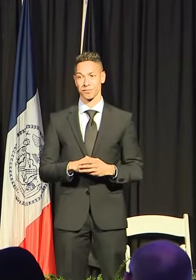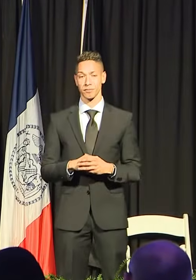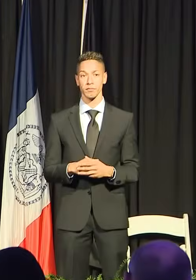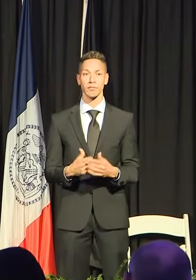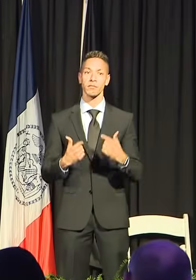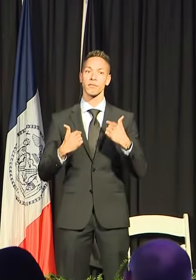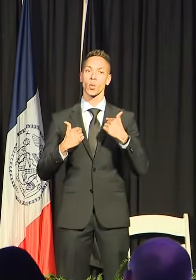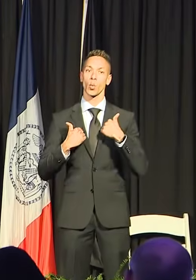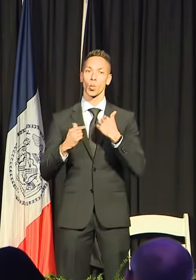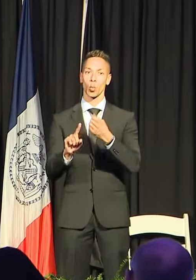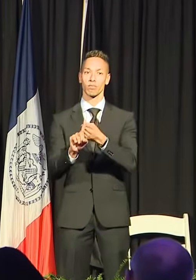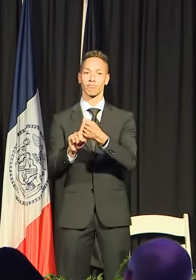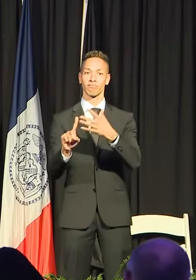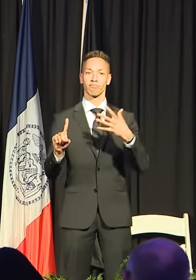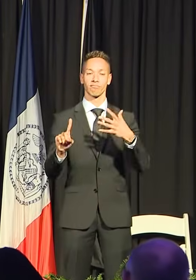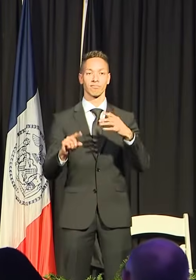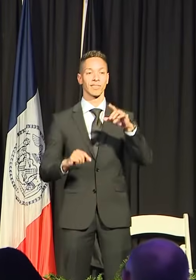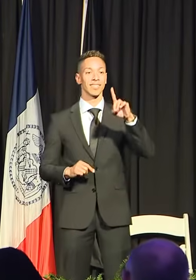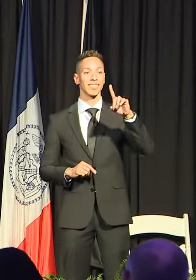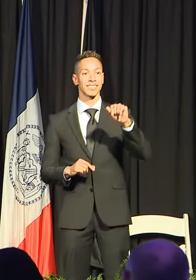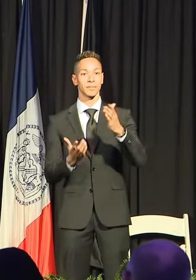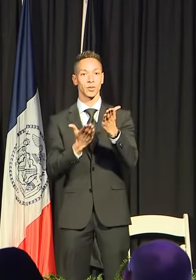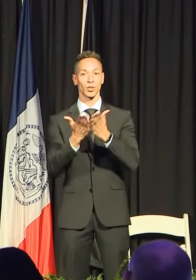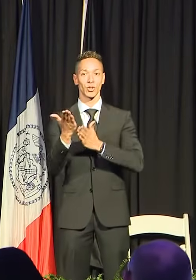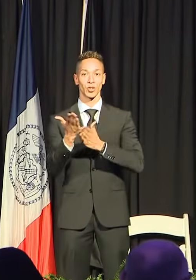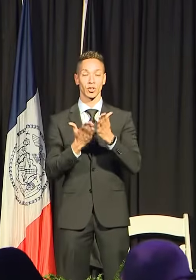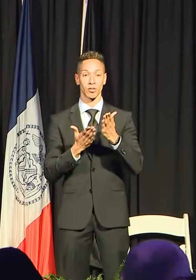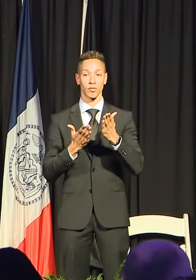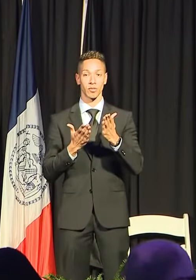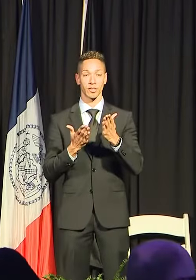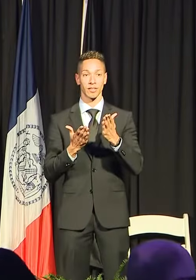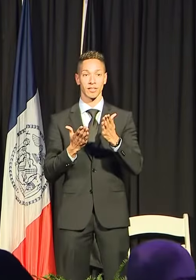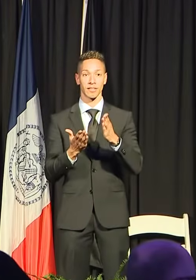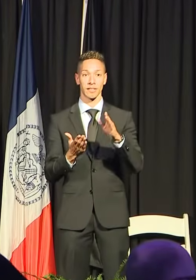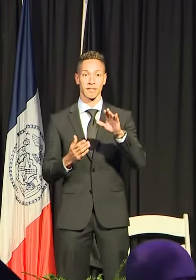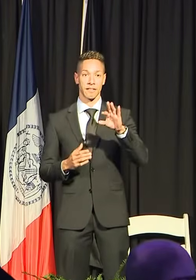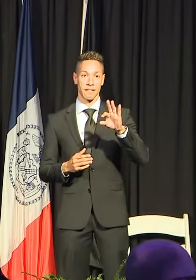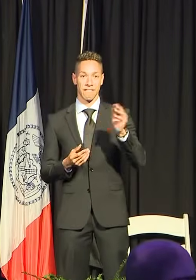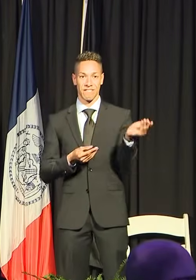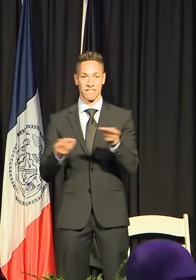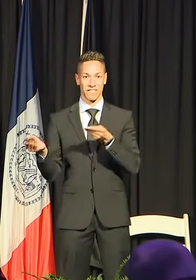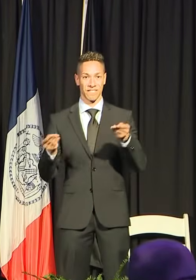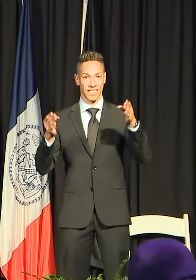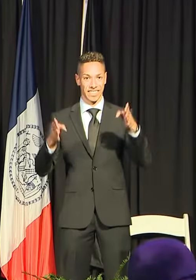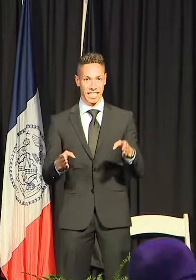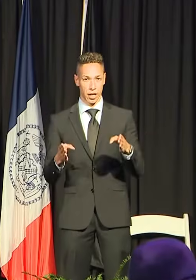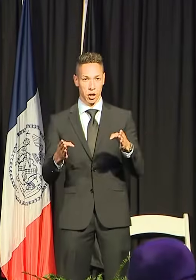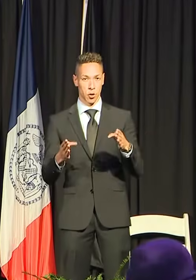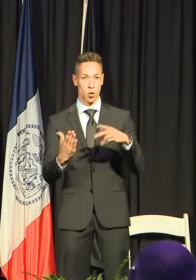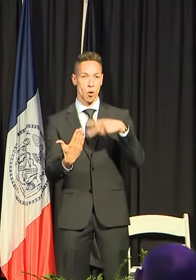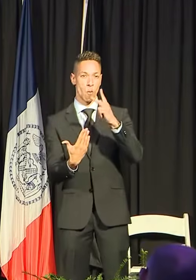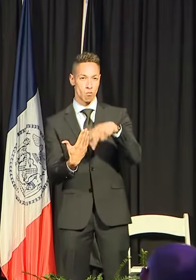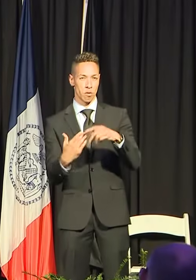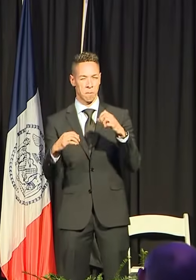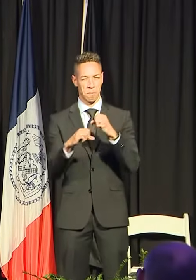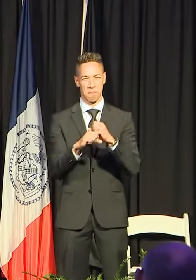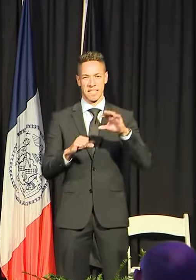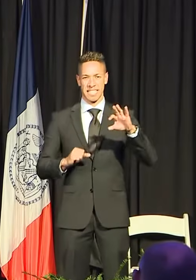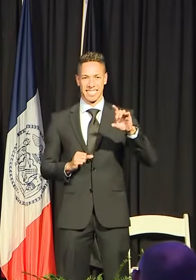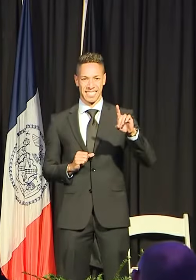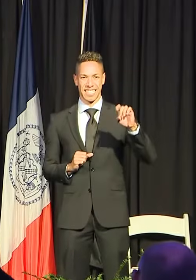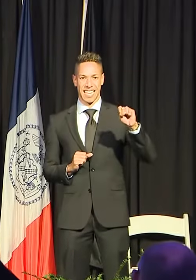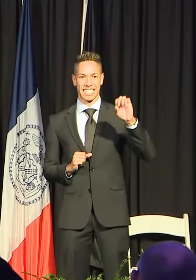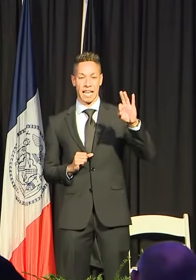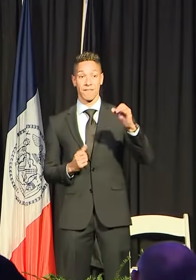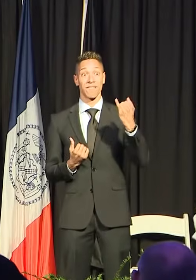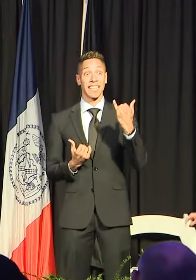We expanded the Disability Services Service Facilitator Program so that every agency now